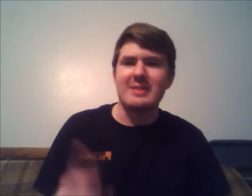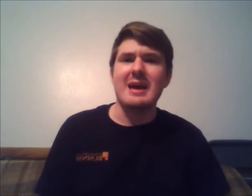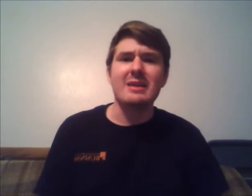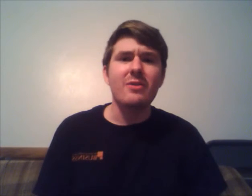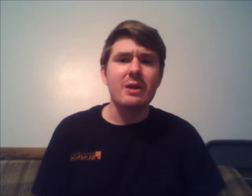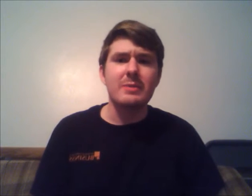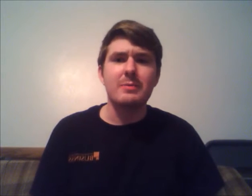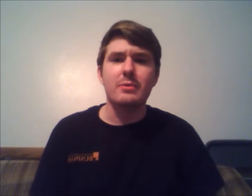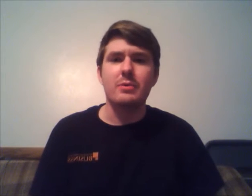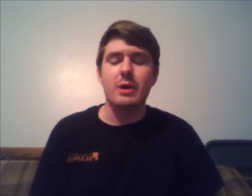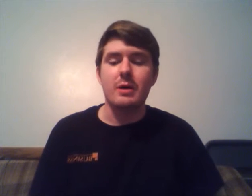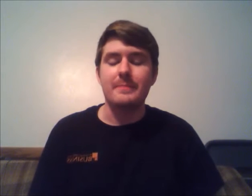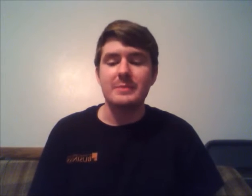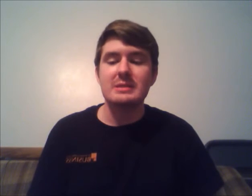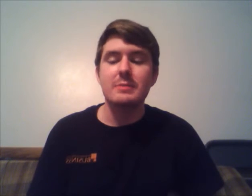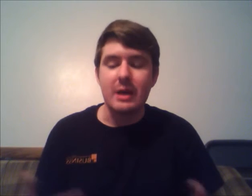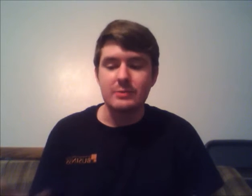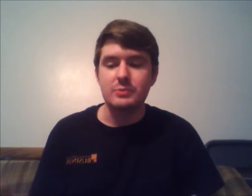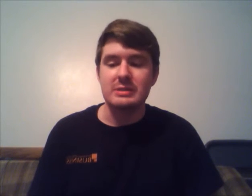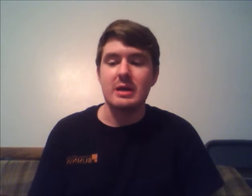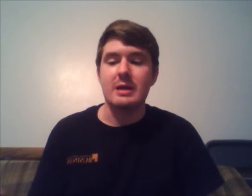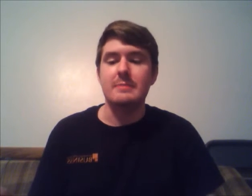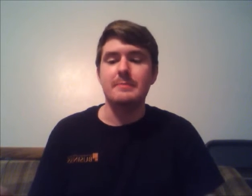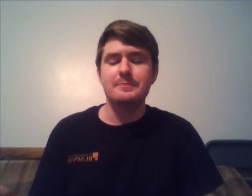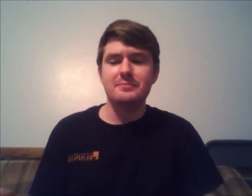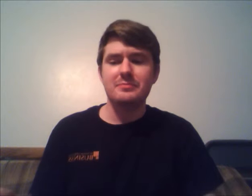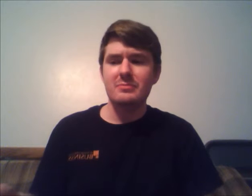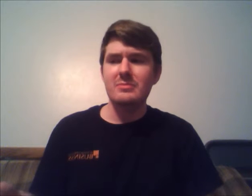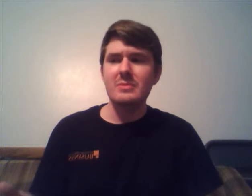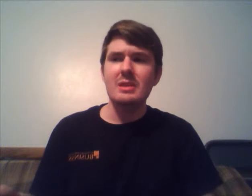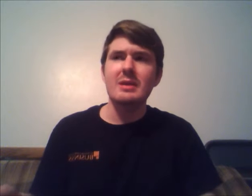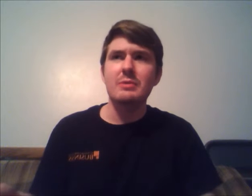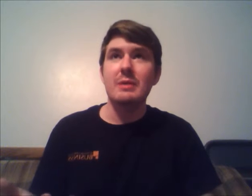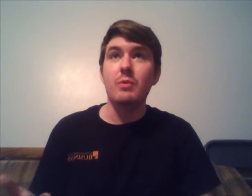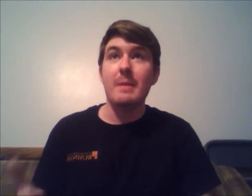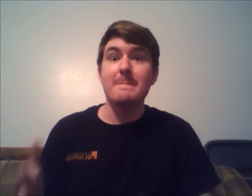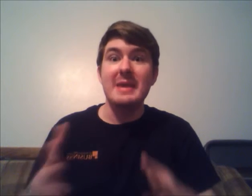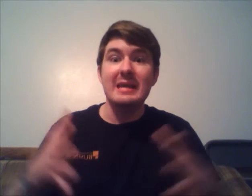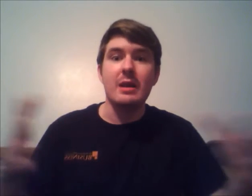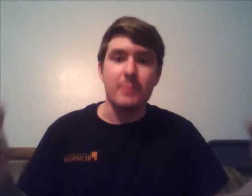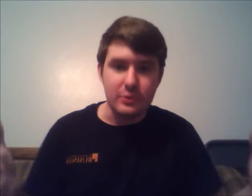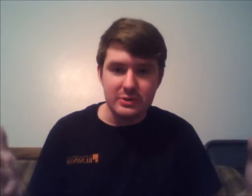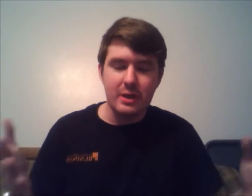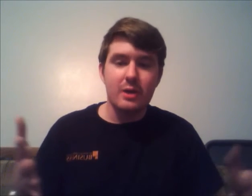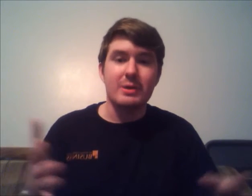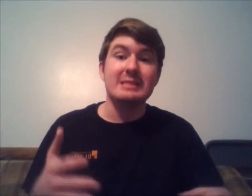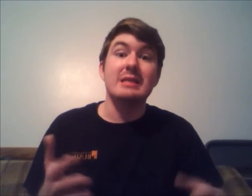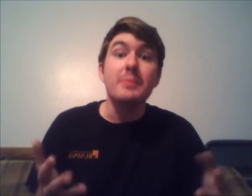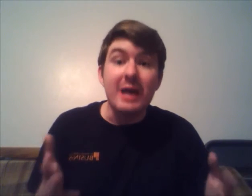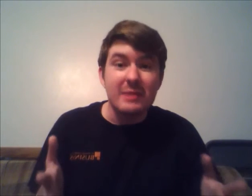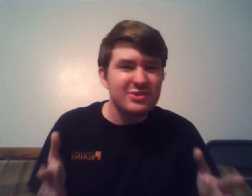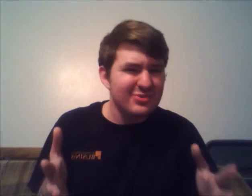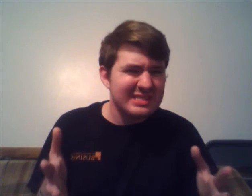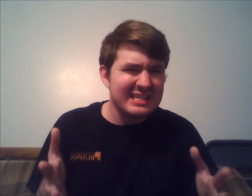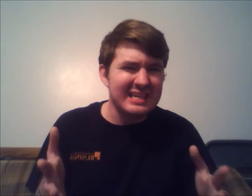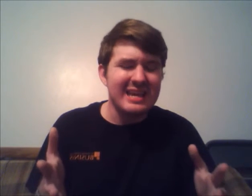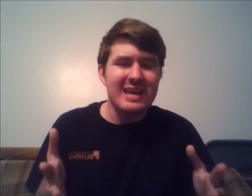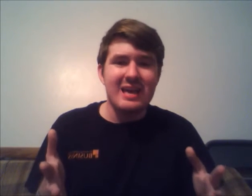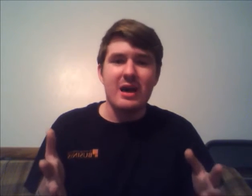And a lot of people sometimes will sign, like when they want big numbers, right? Sometimes you'll see